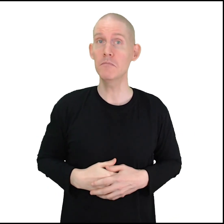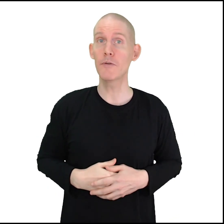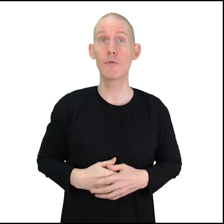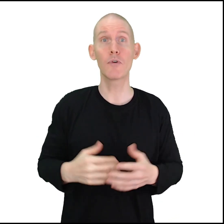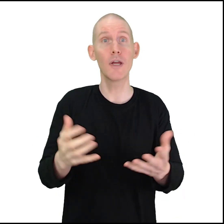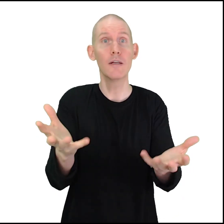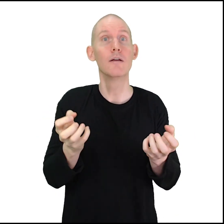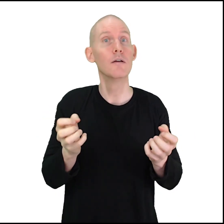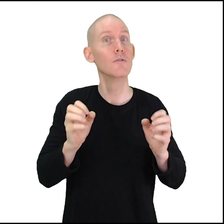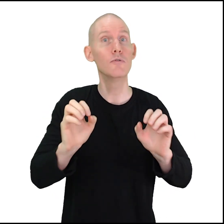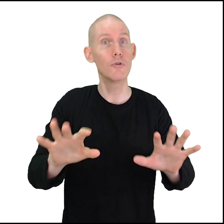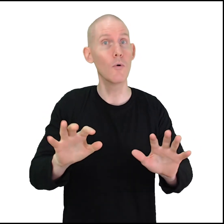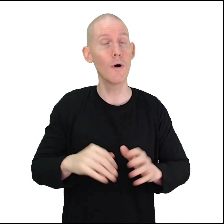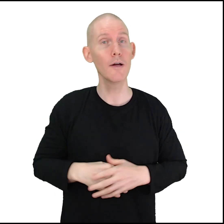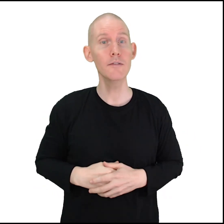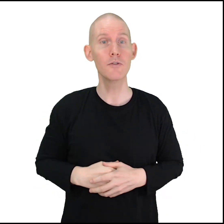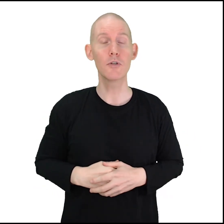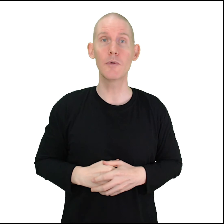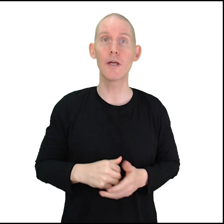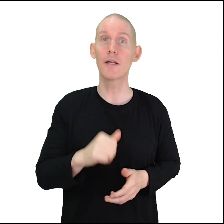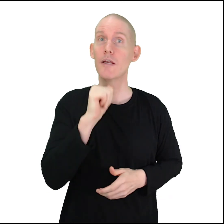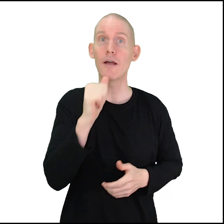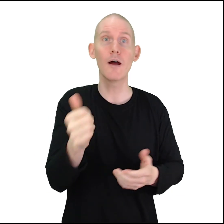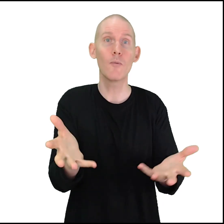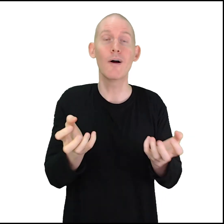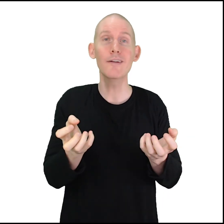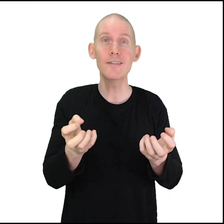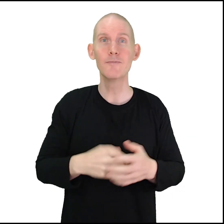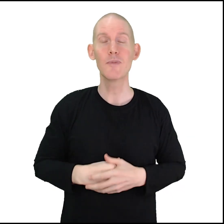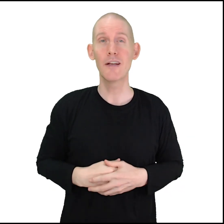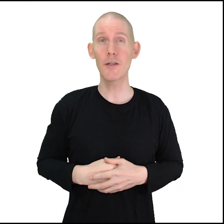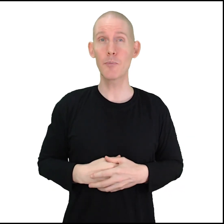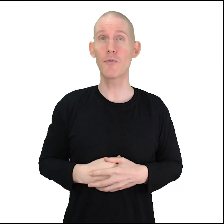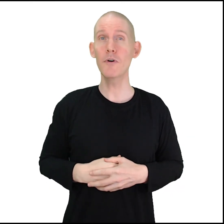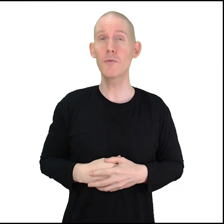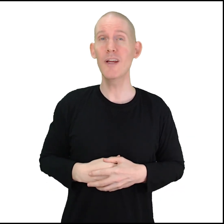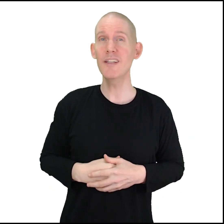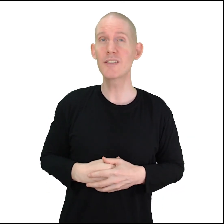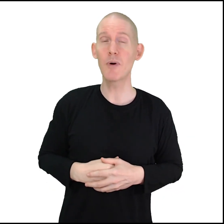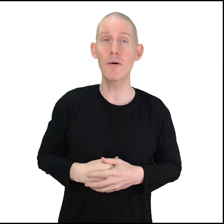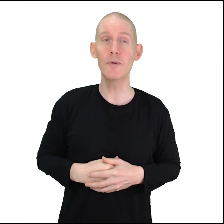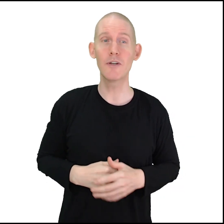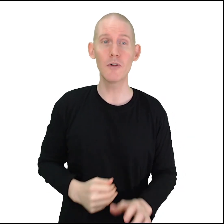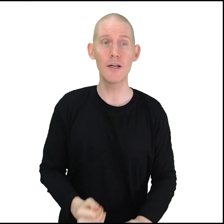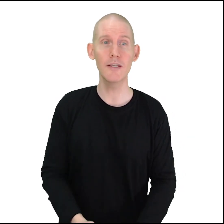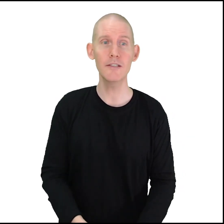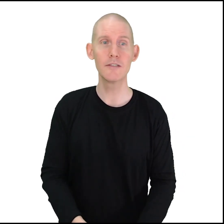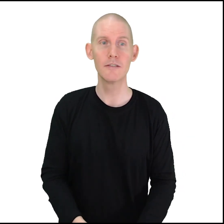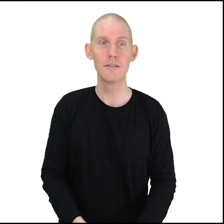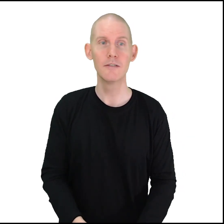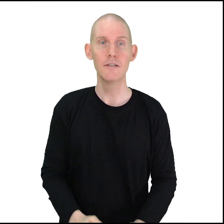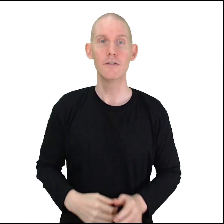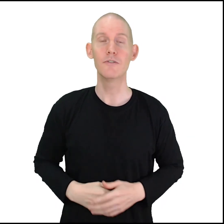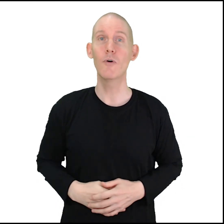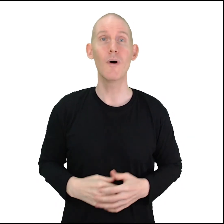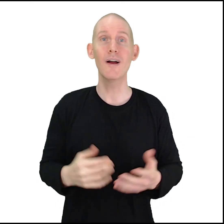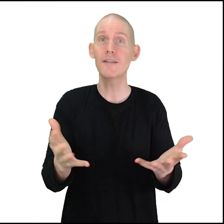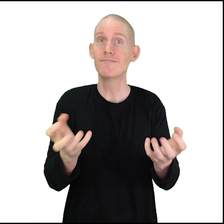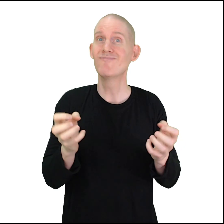you forget don't want, you could be like not want. Now, the preferred way is probably to go like this. Don't want.